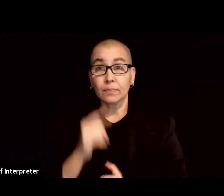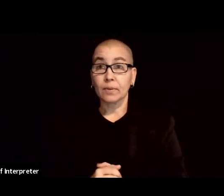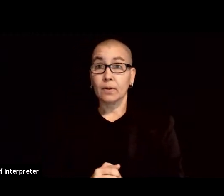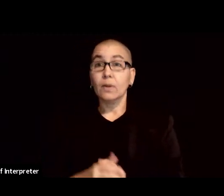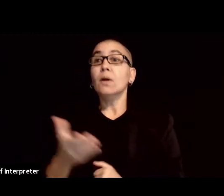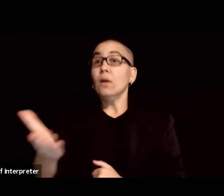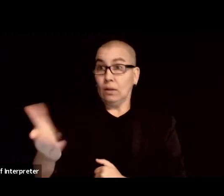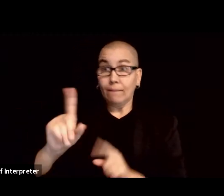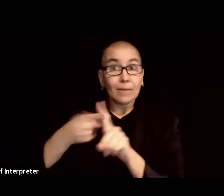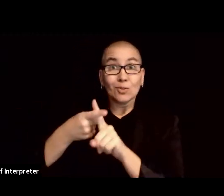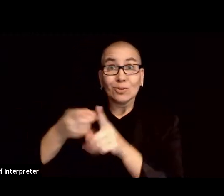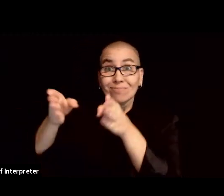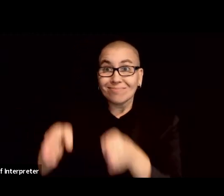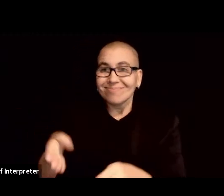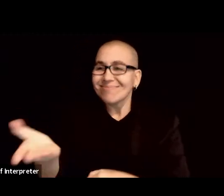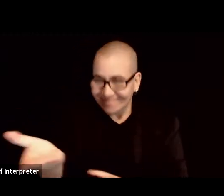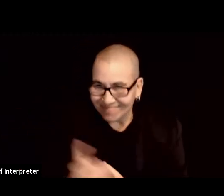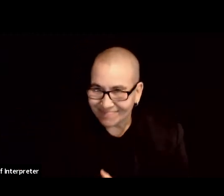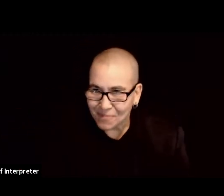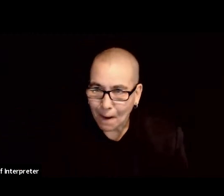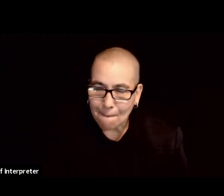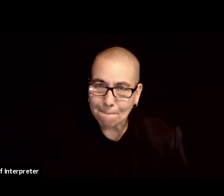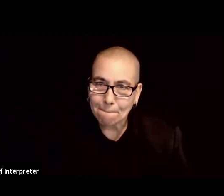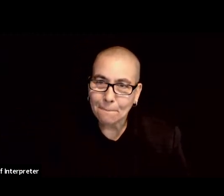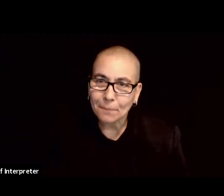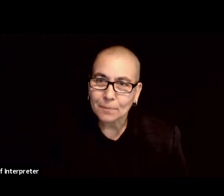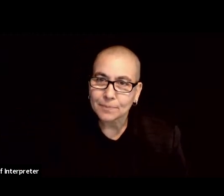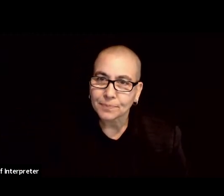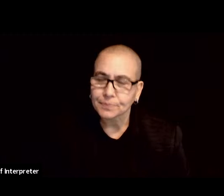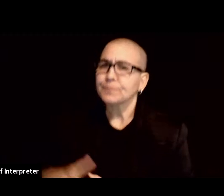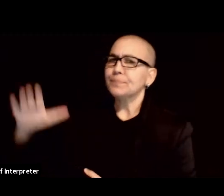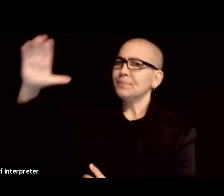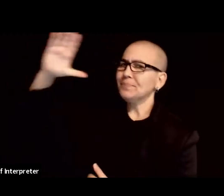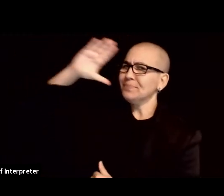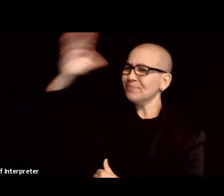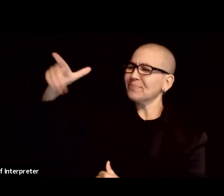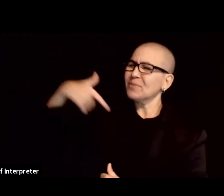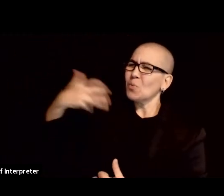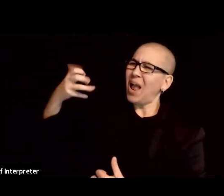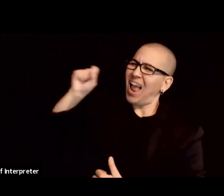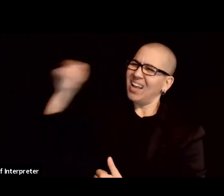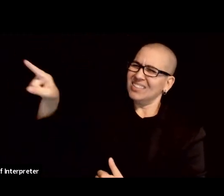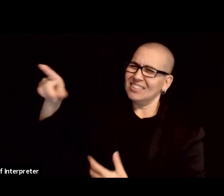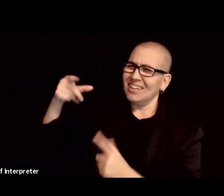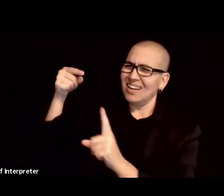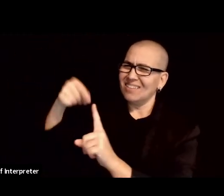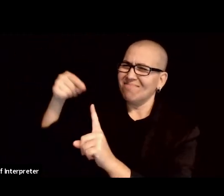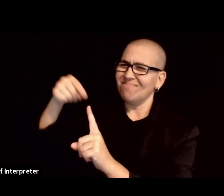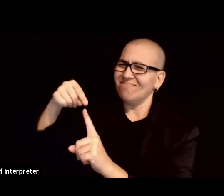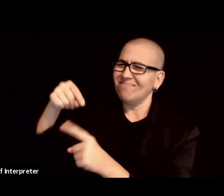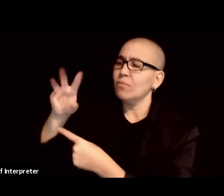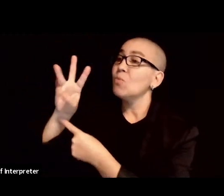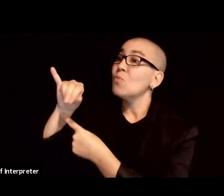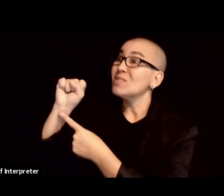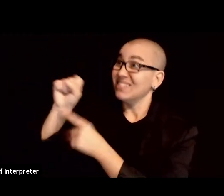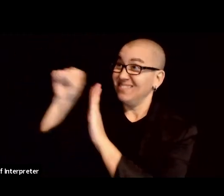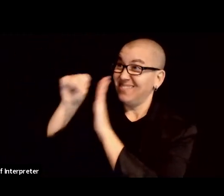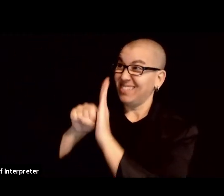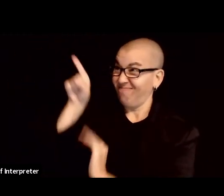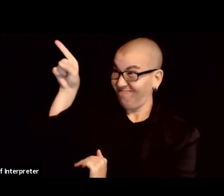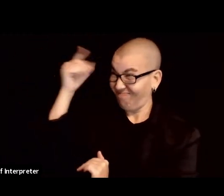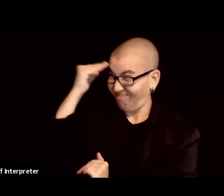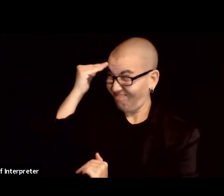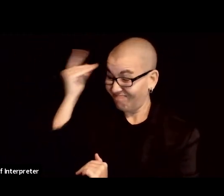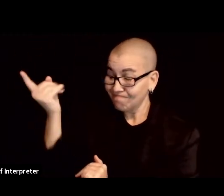Hi, I'd like to ask a couple questions comparing Minnesota with Wisconsin right now. I mean, there was a period of time in the spring and early